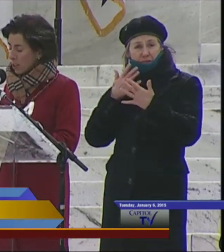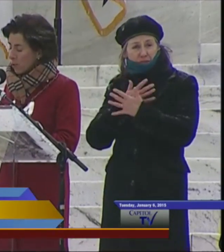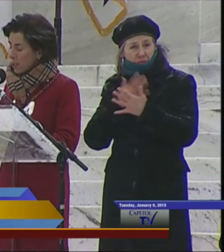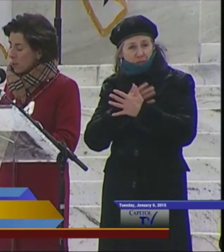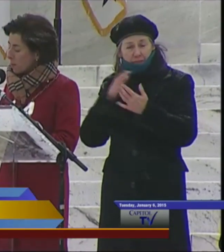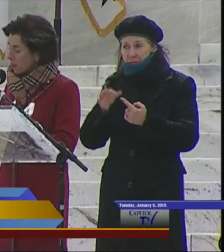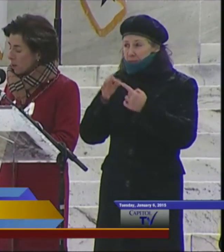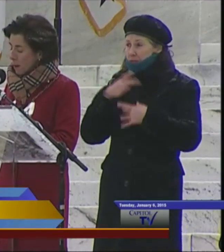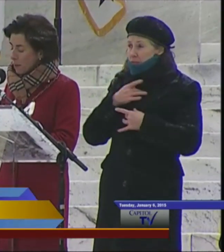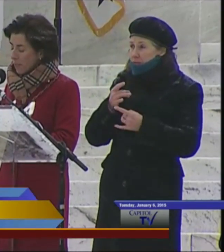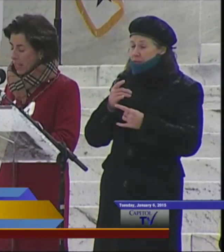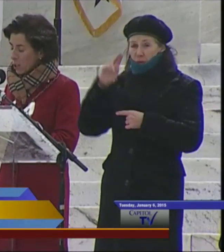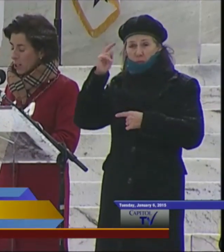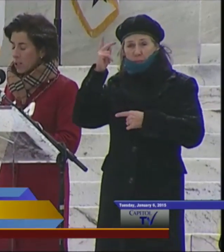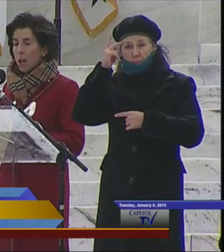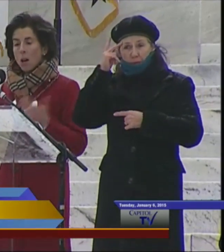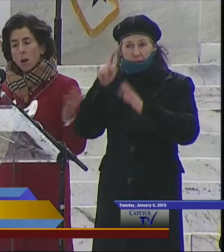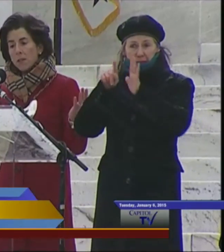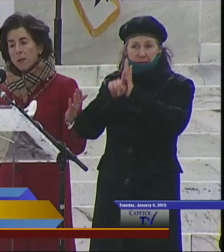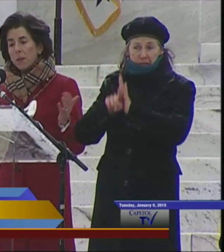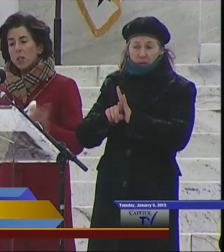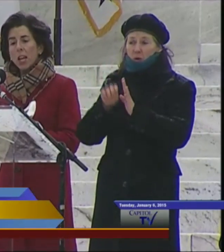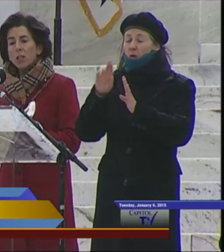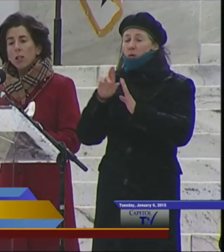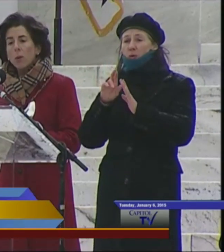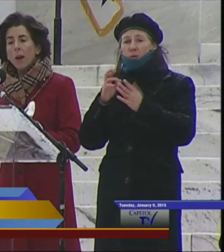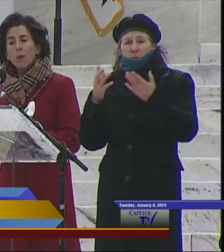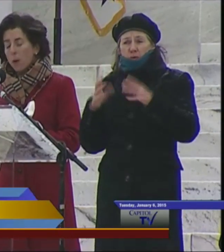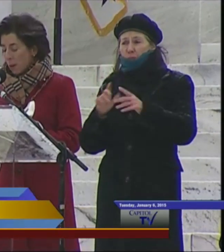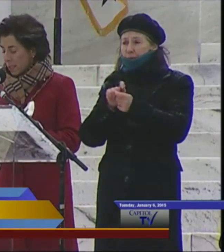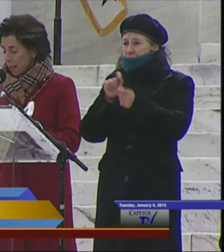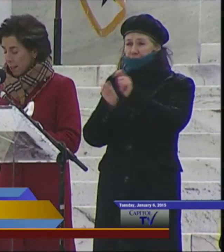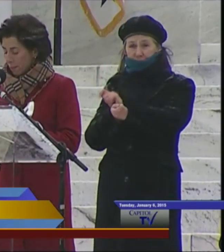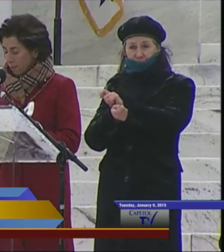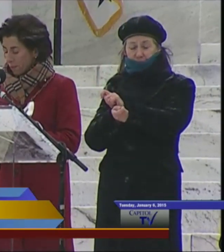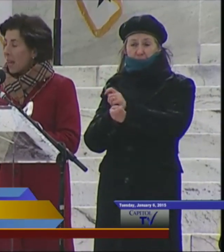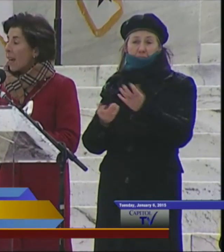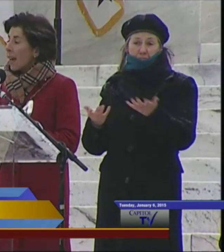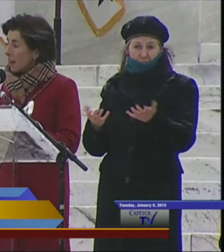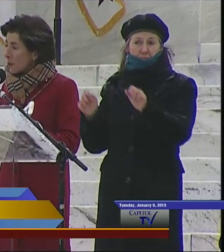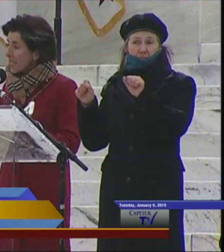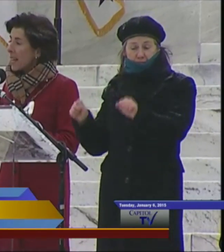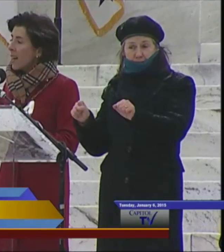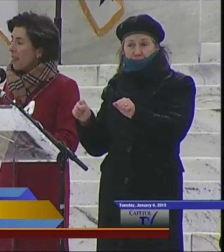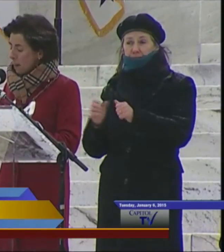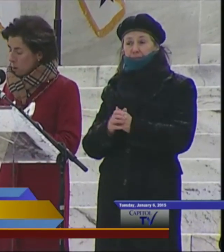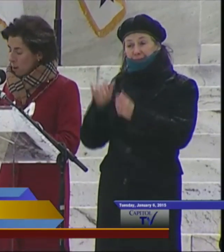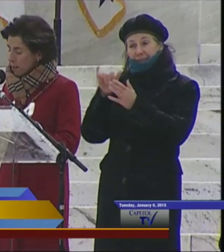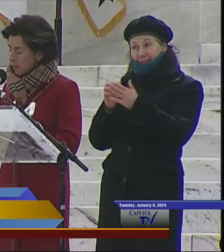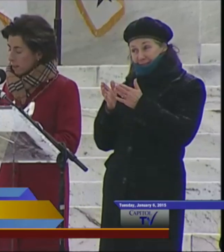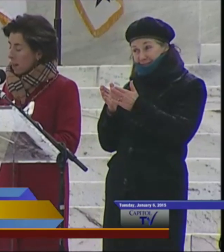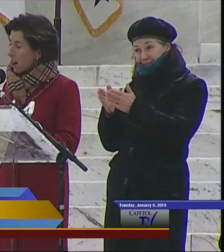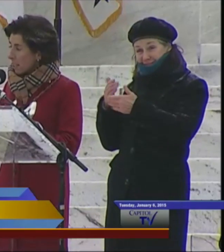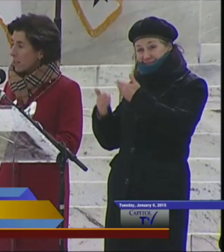special interests or political ramifications, or of simply changing the way we've always done it. And if we stay on that